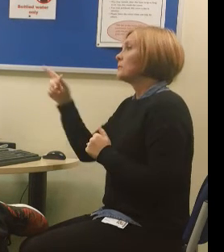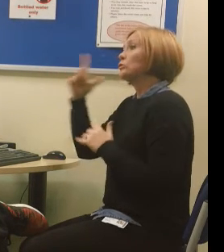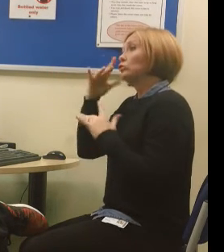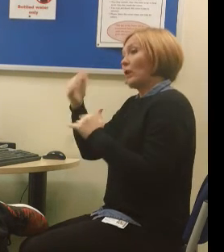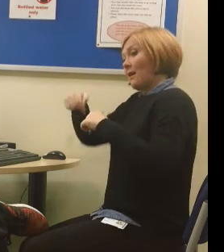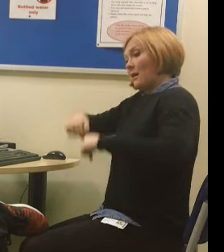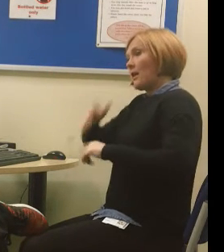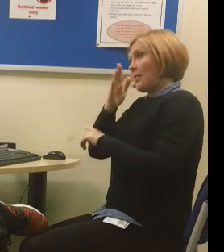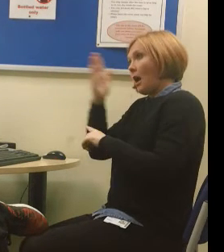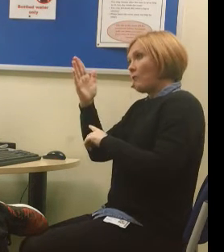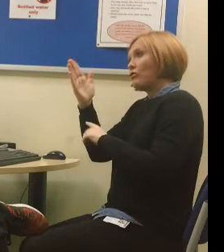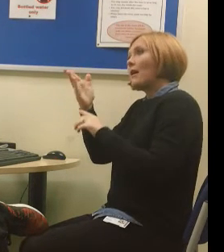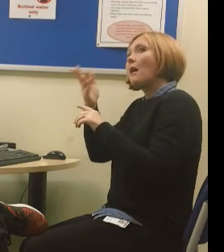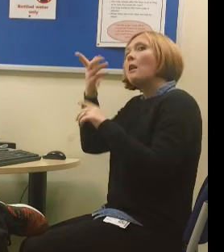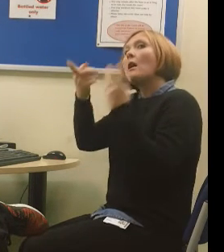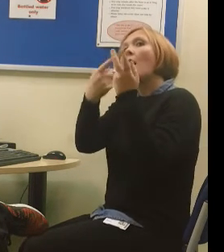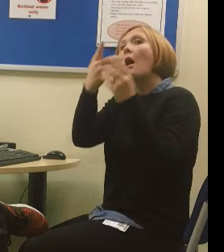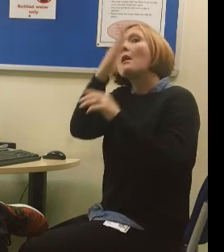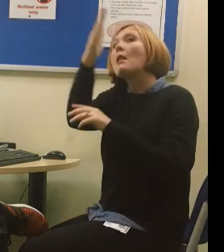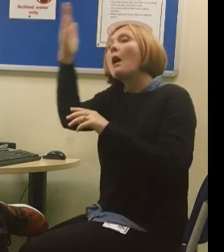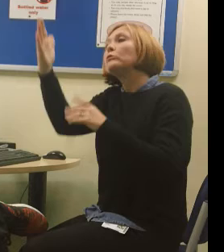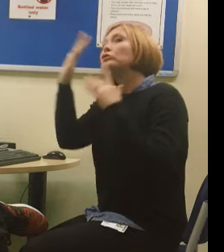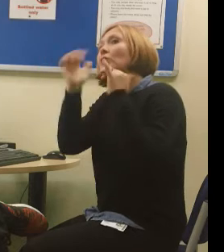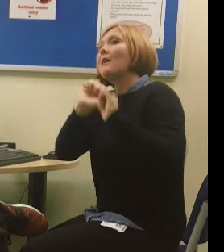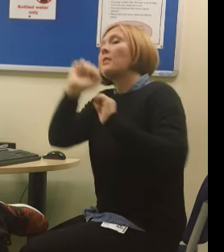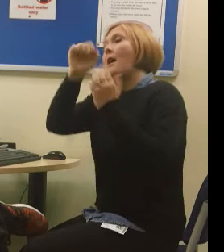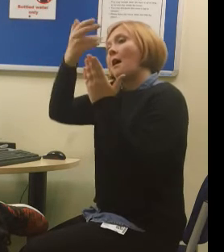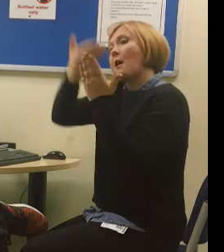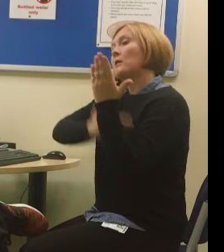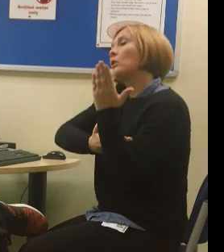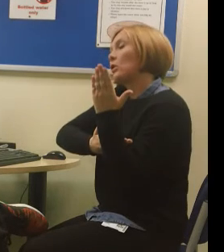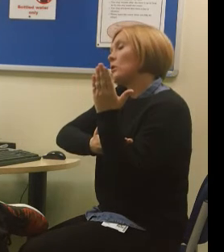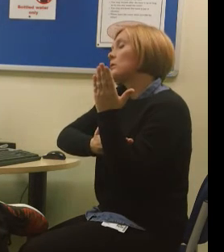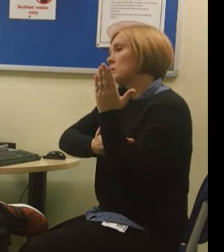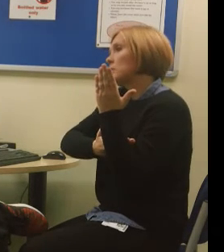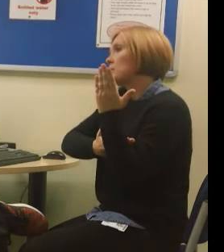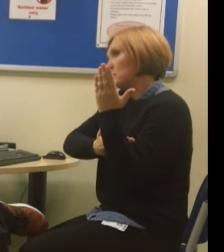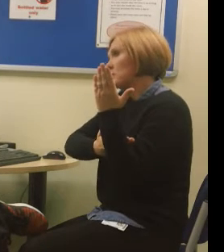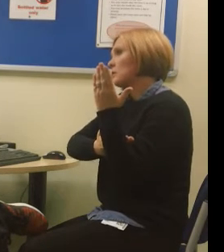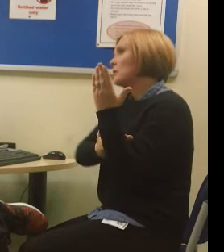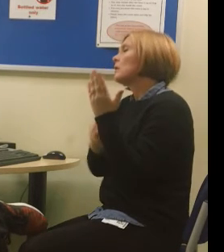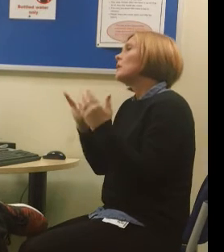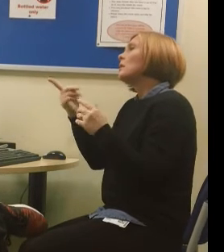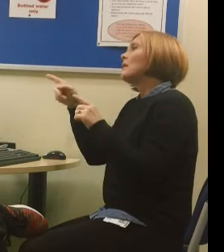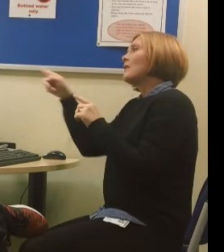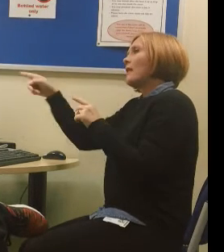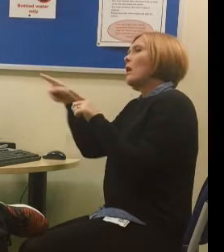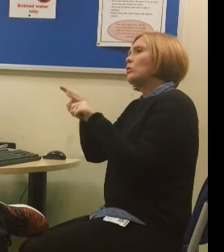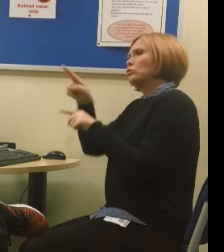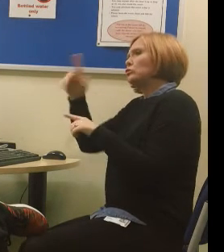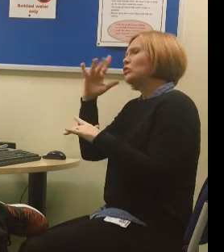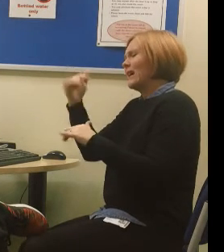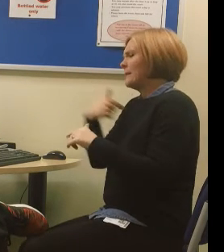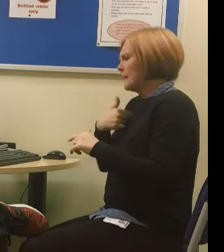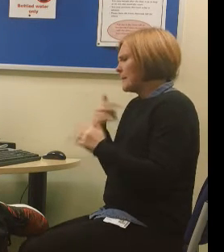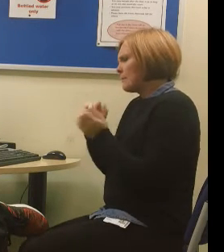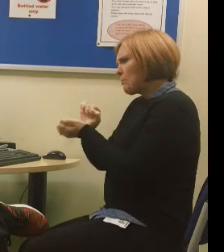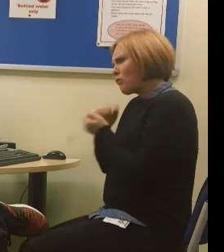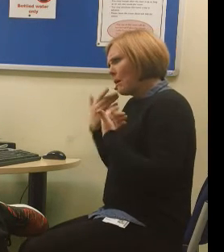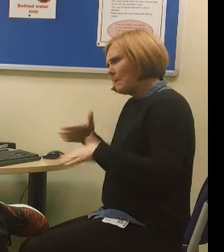in to the catalogue to see your record, check what you have on loan, and renew any overdue items. One of the online resources you'll